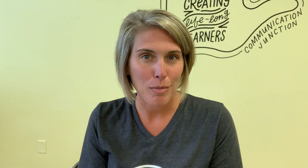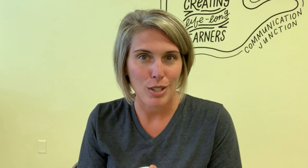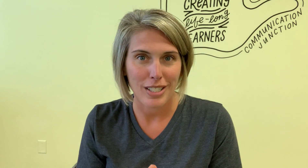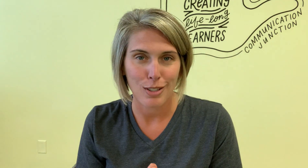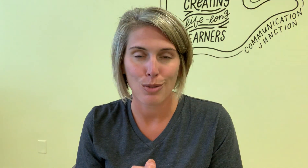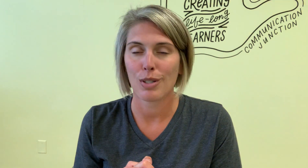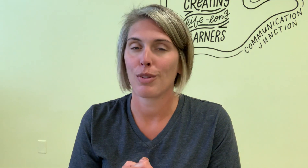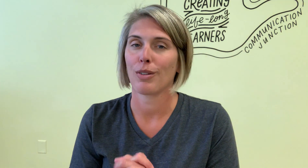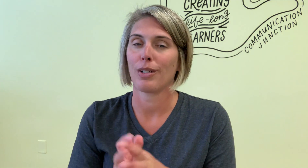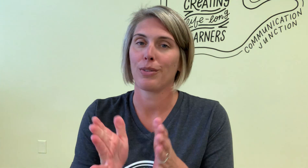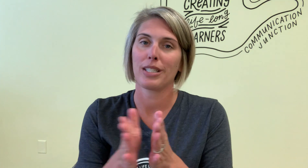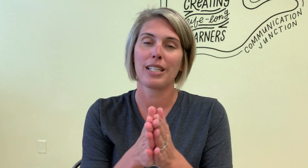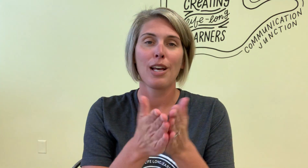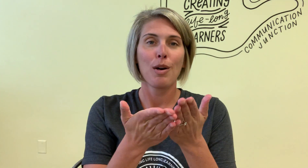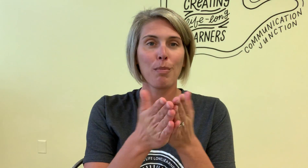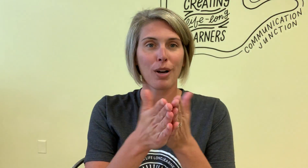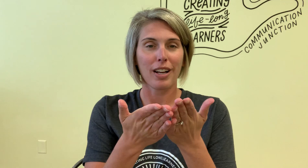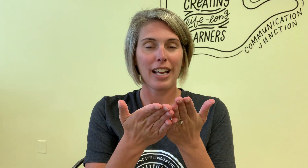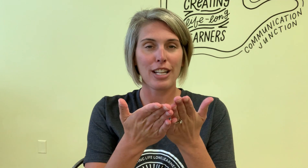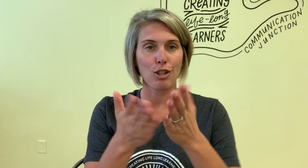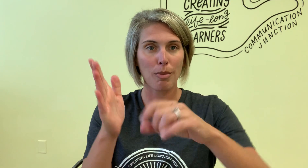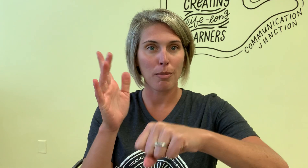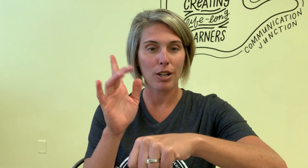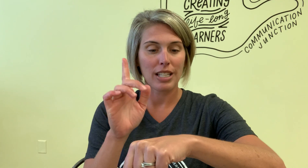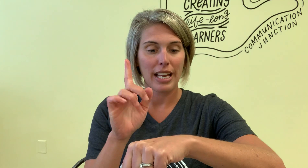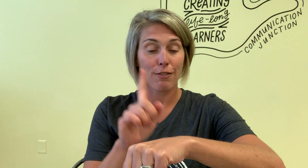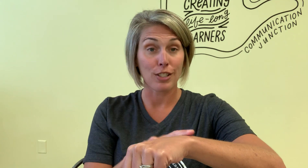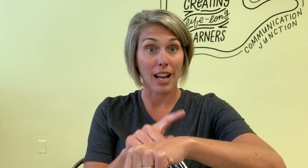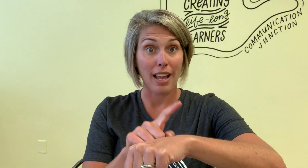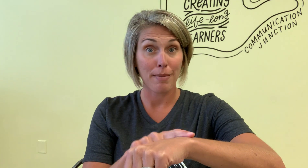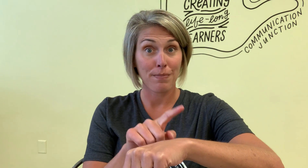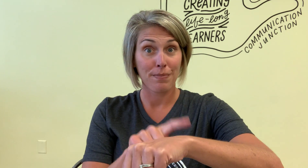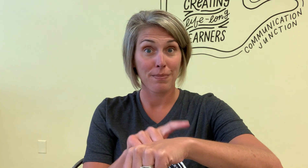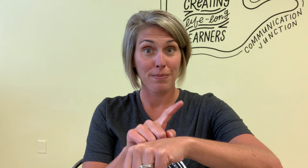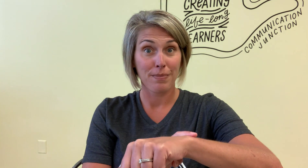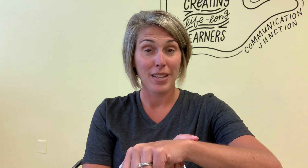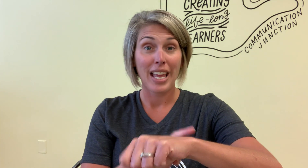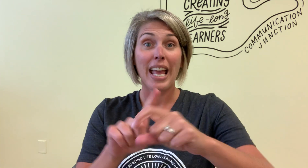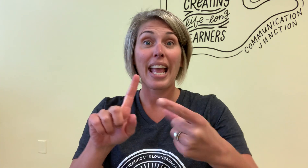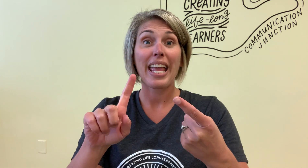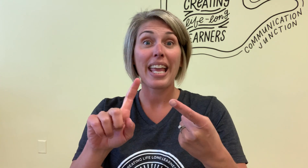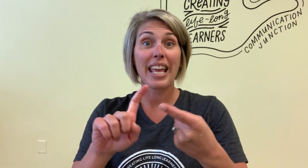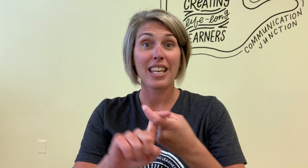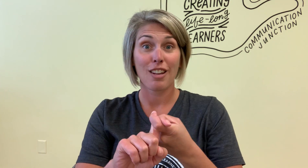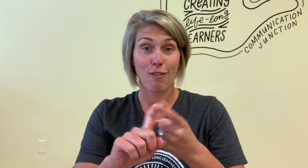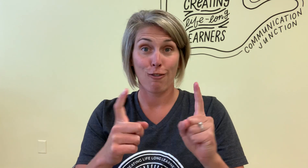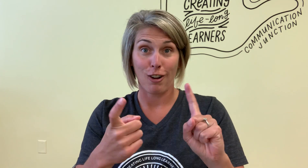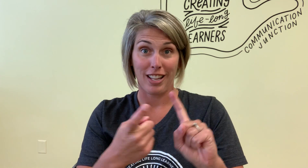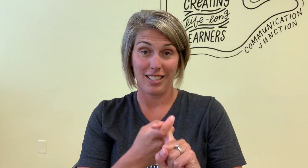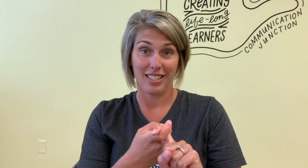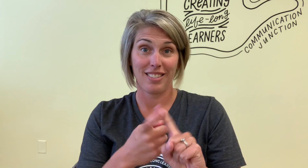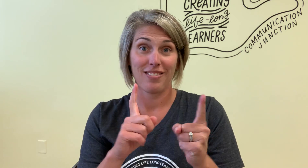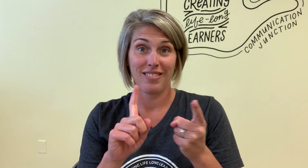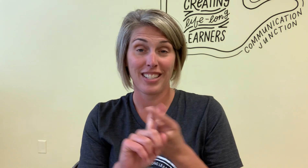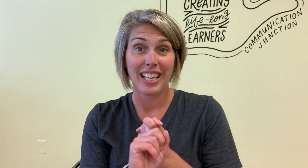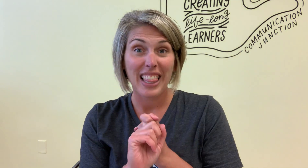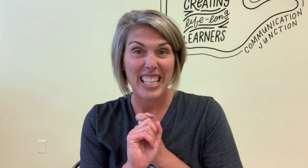sit down to read with your little ones. Book. And do you remember our sign for time and friend? Let's